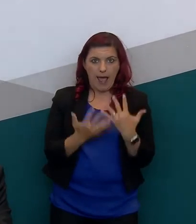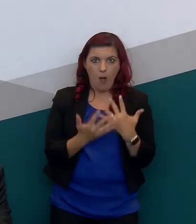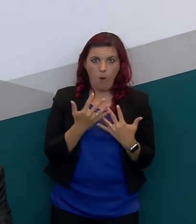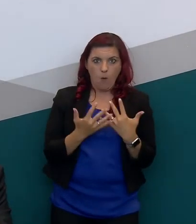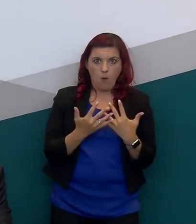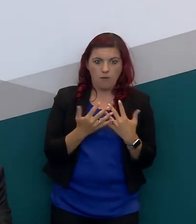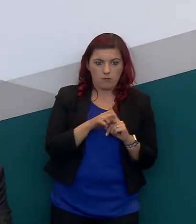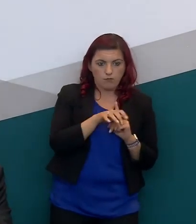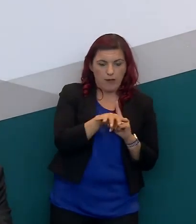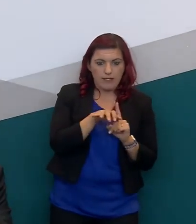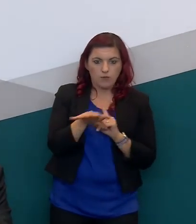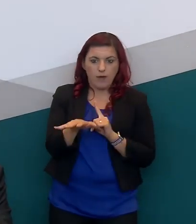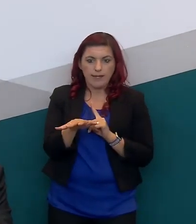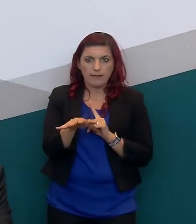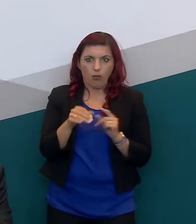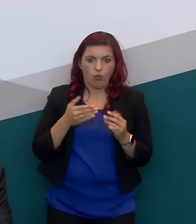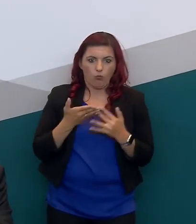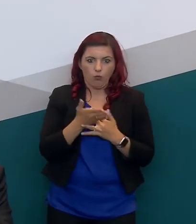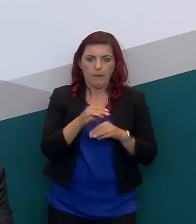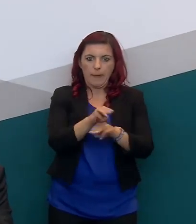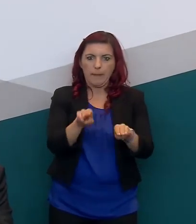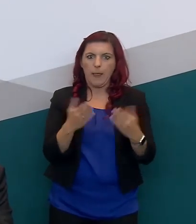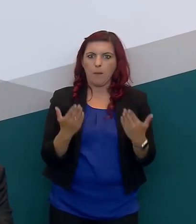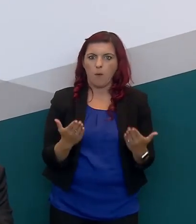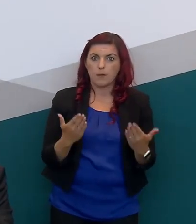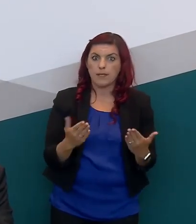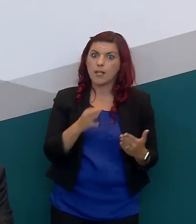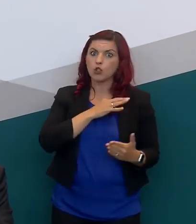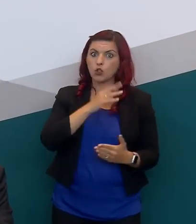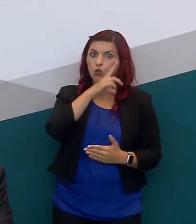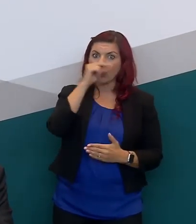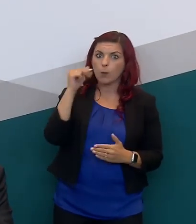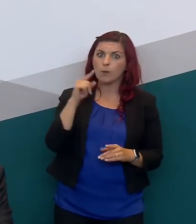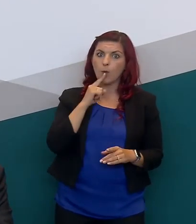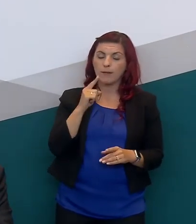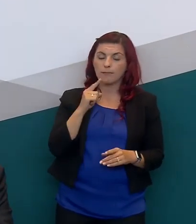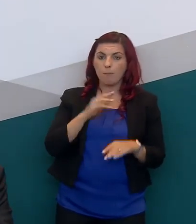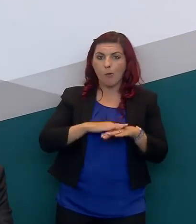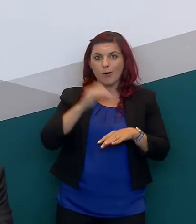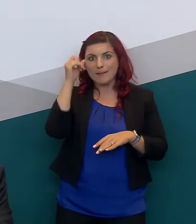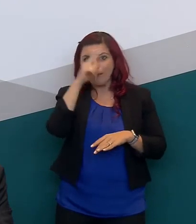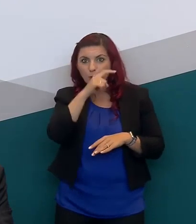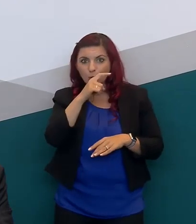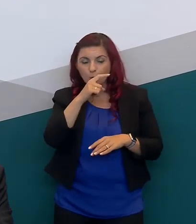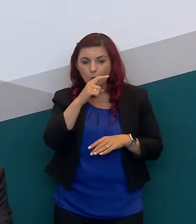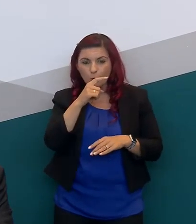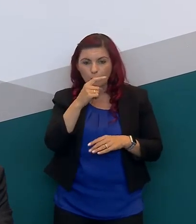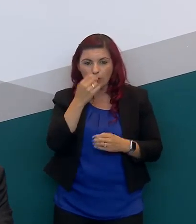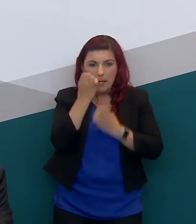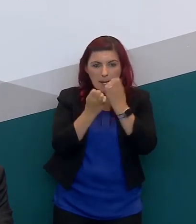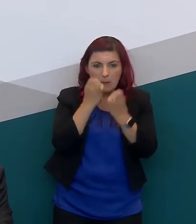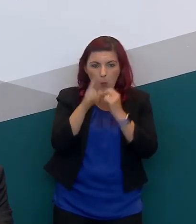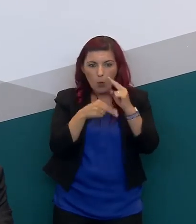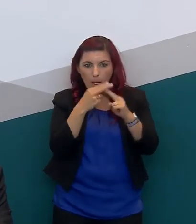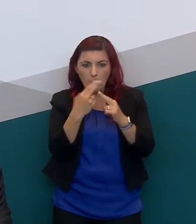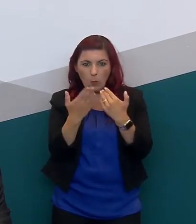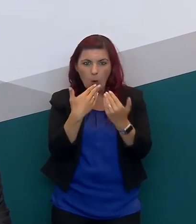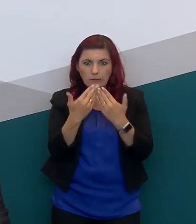is spreading in the population. So it's good news that it's hard to estimate what the reproduction number is.